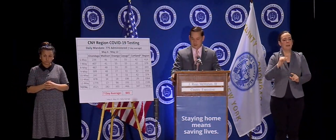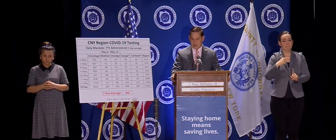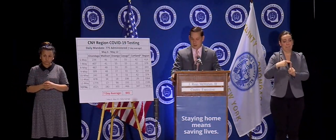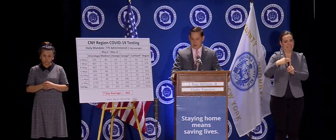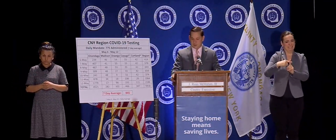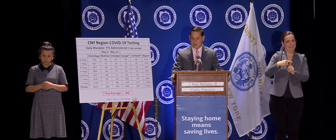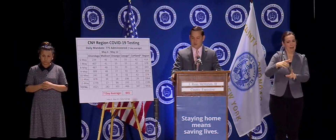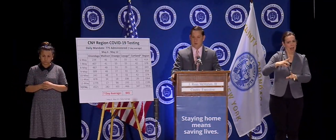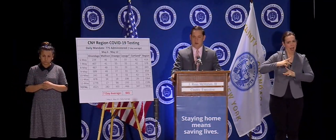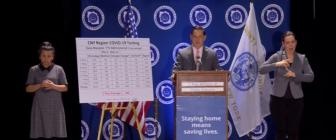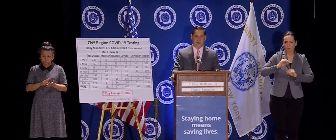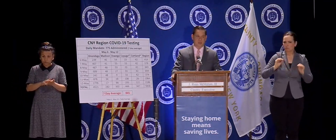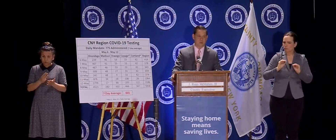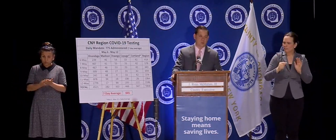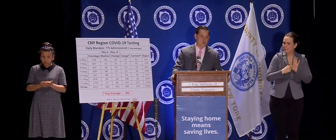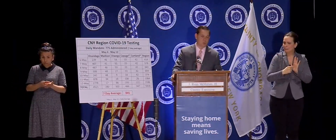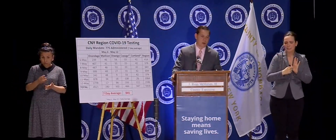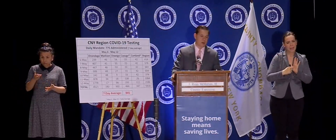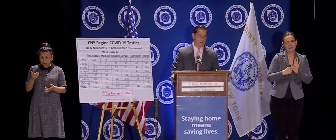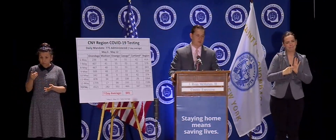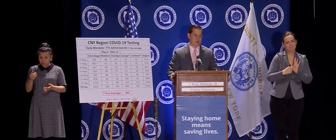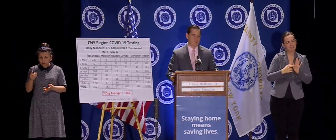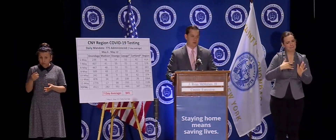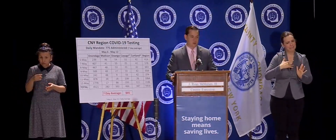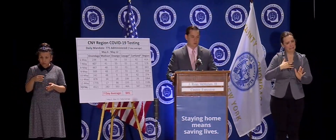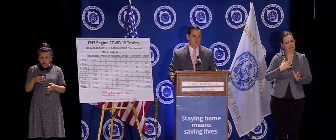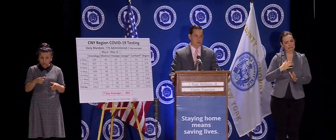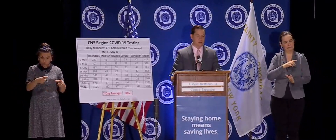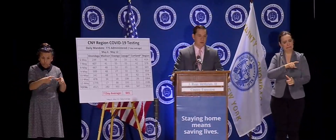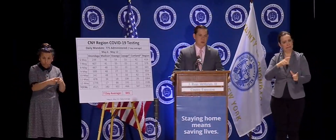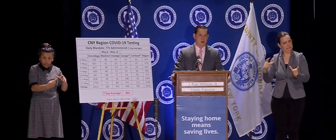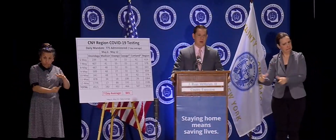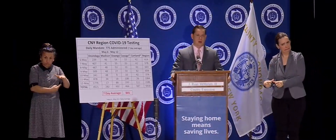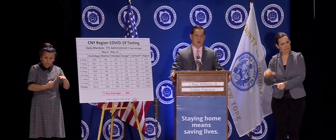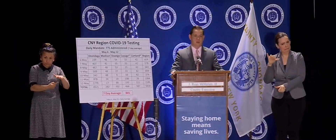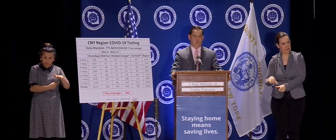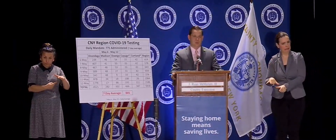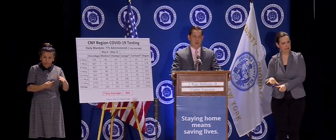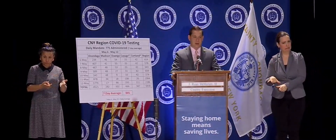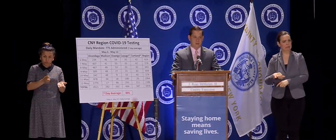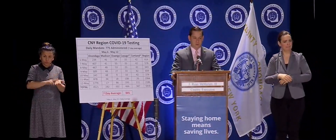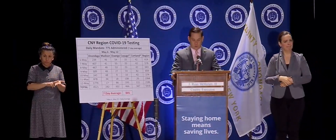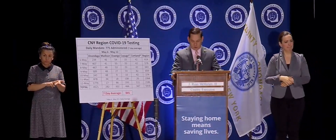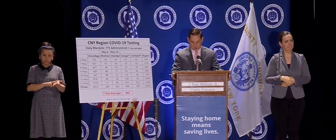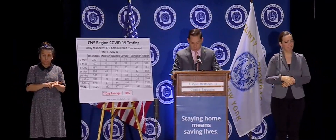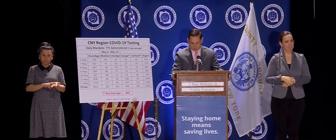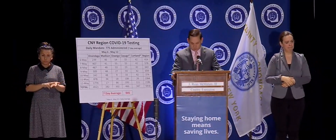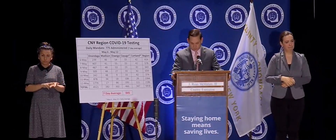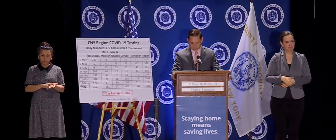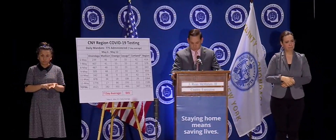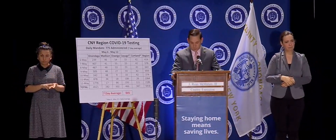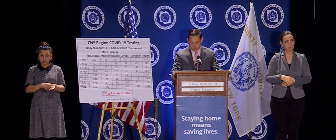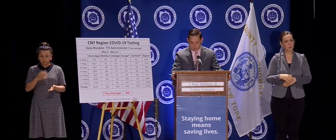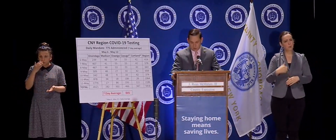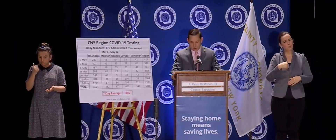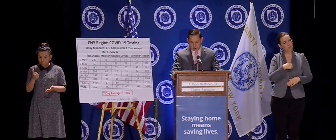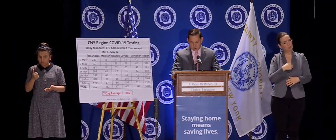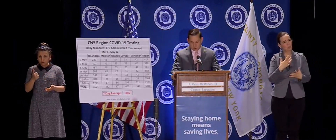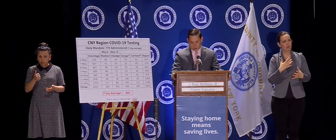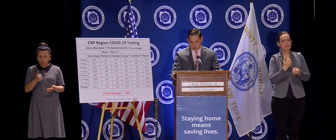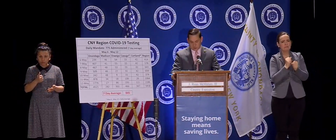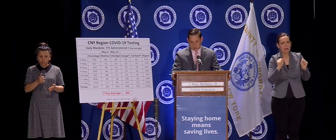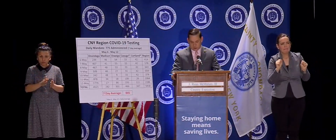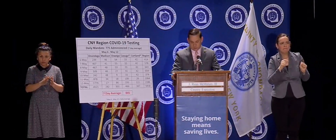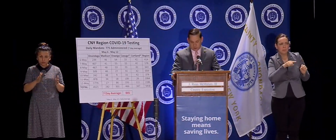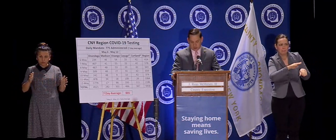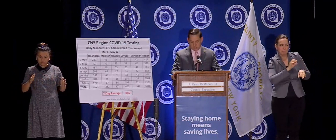cases and certainly watching that community spread number very, very closely as we head into restart. When